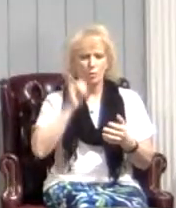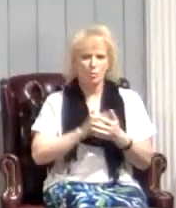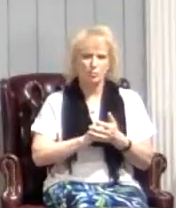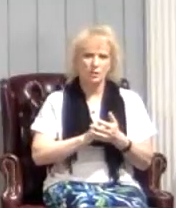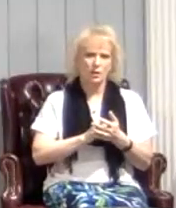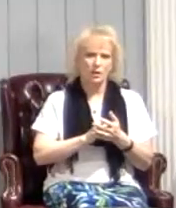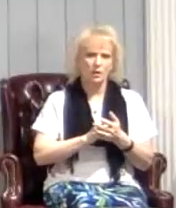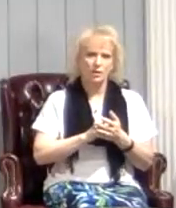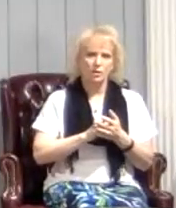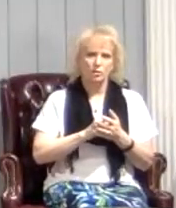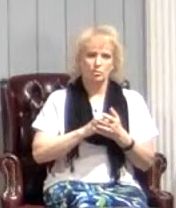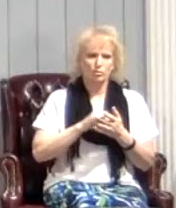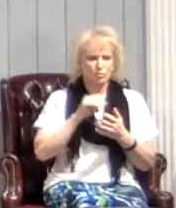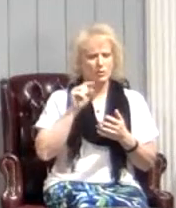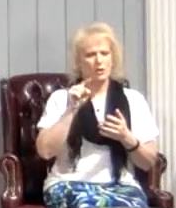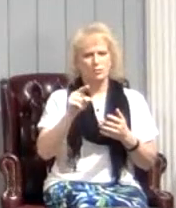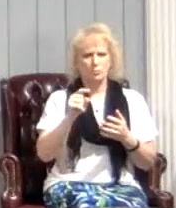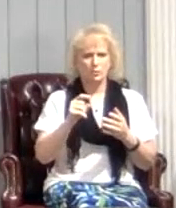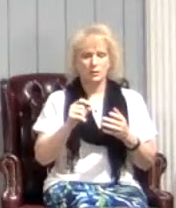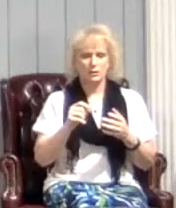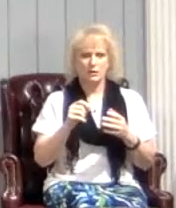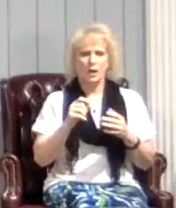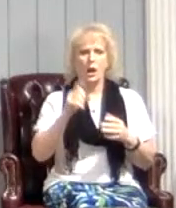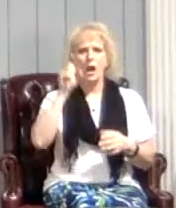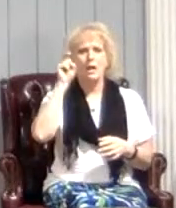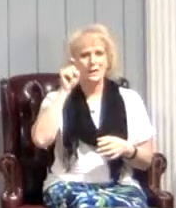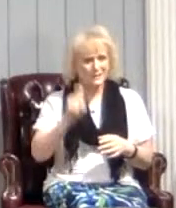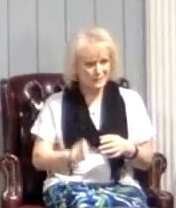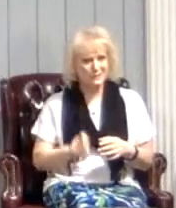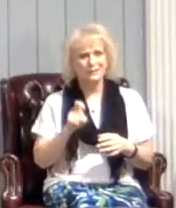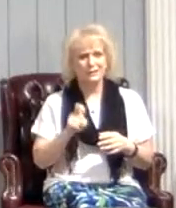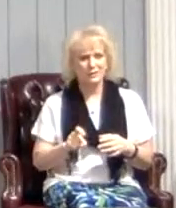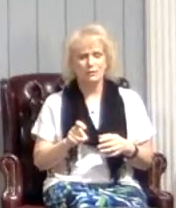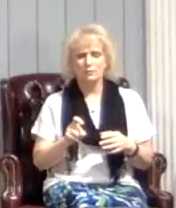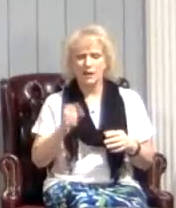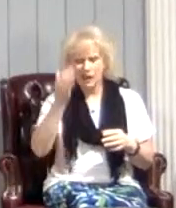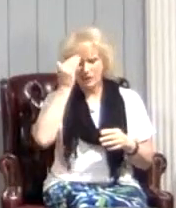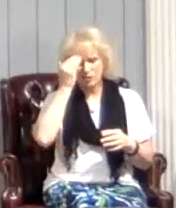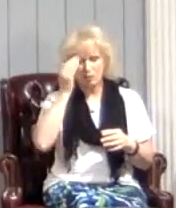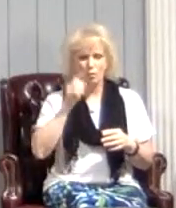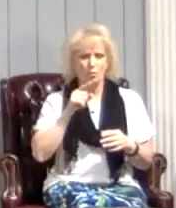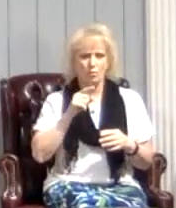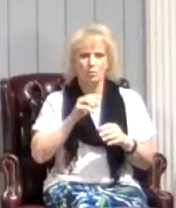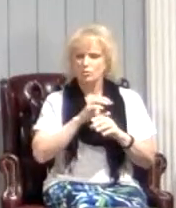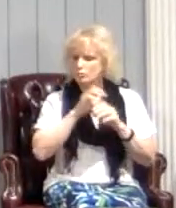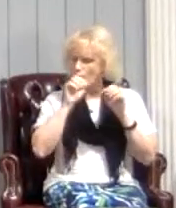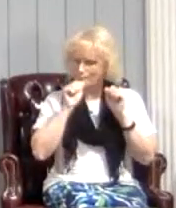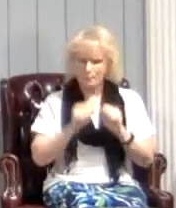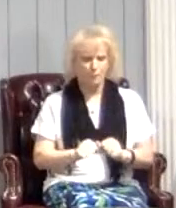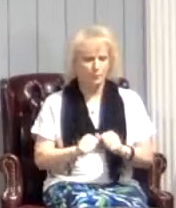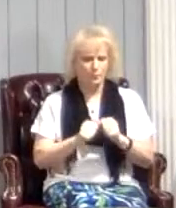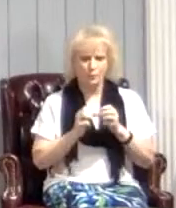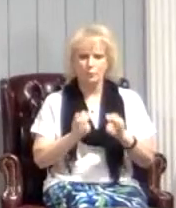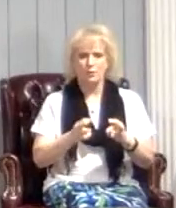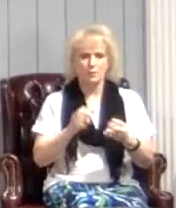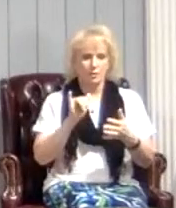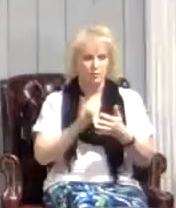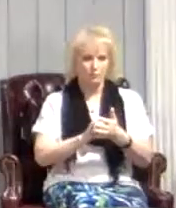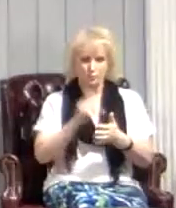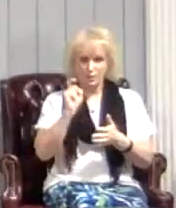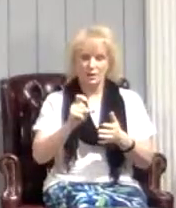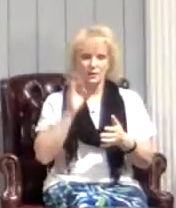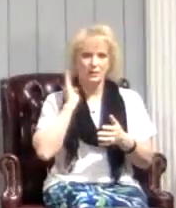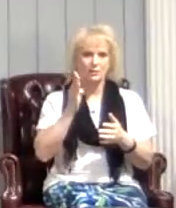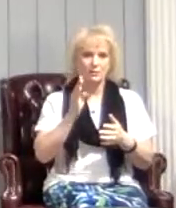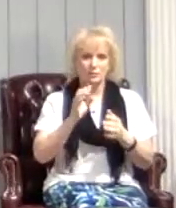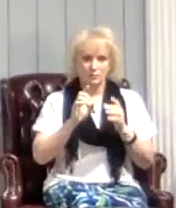were in desperate need, to know that there is no possible way for that need to be met unless God answers,